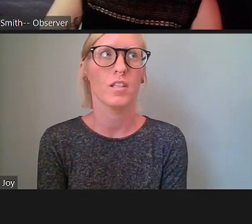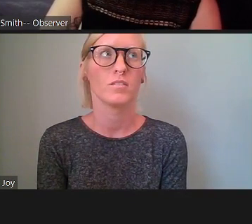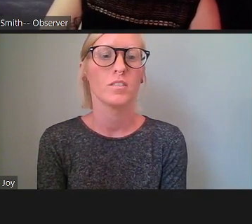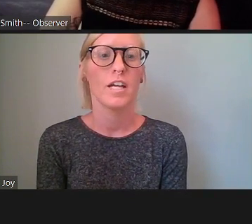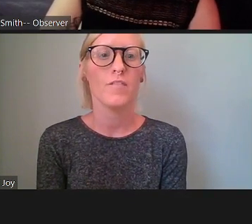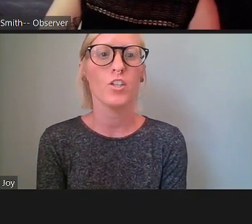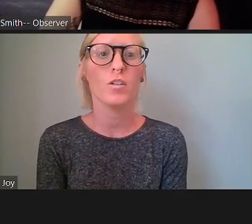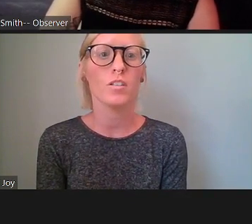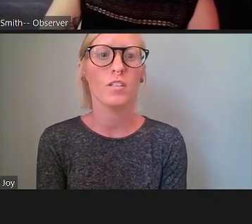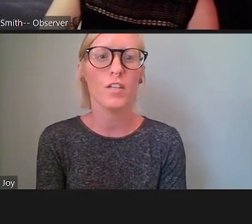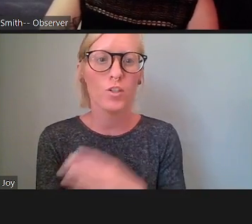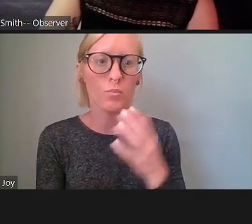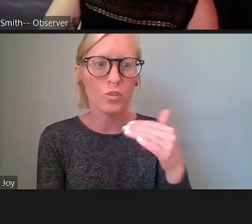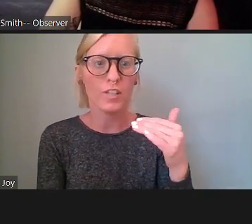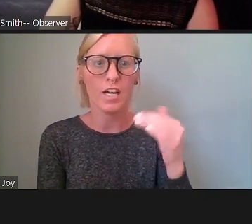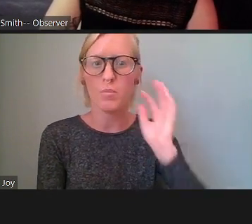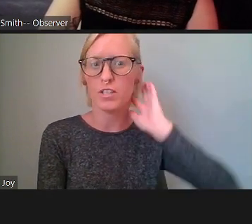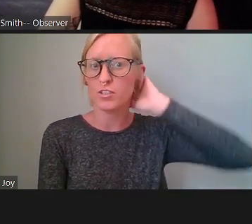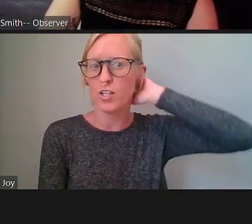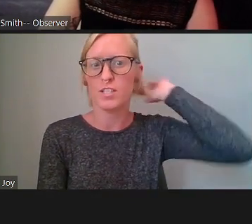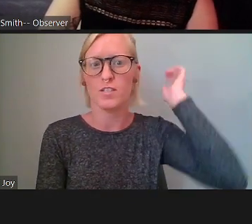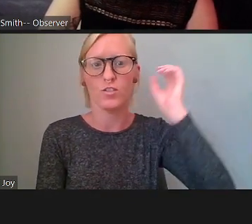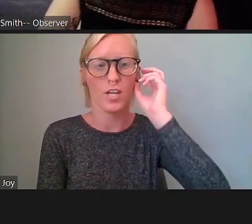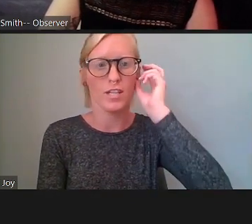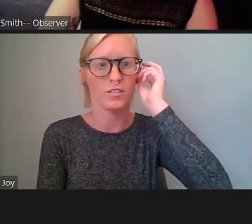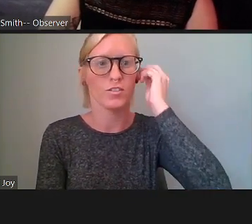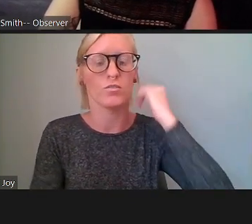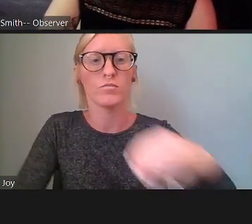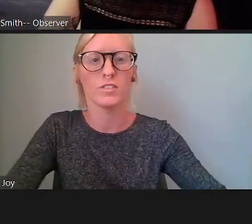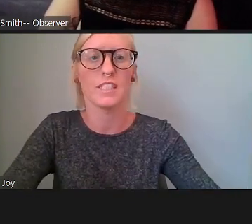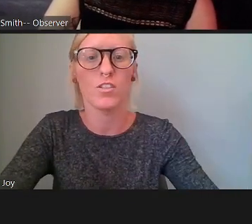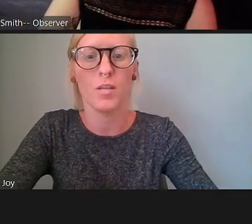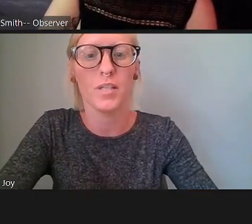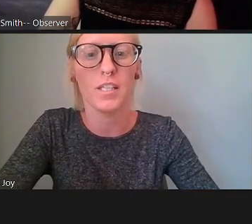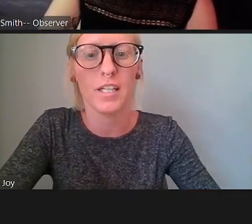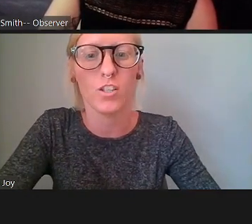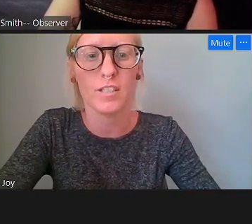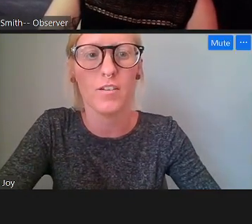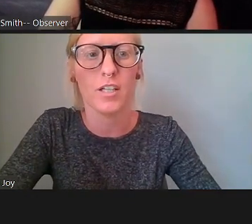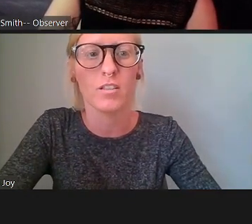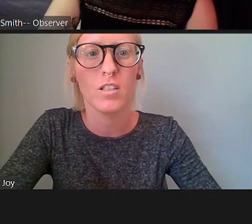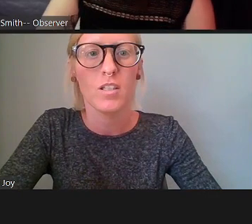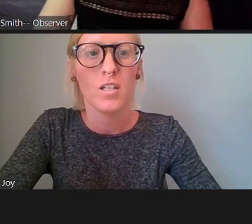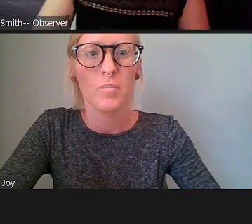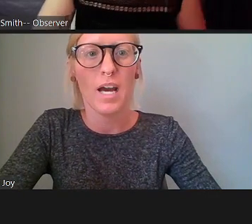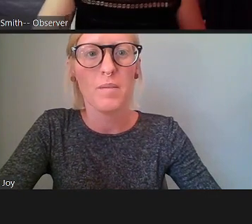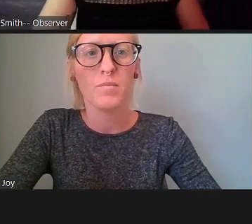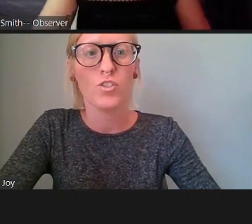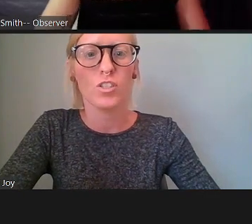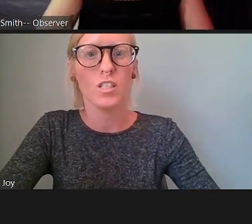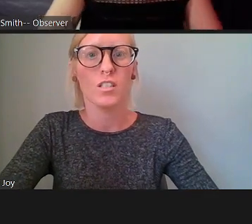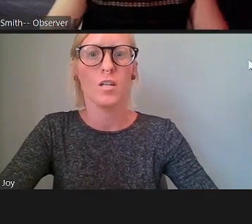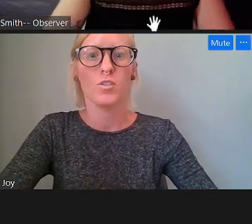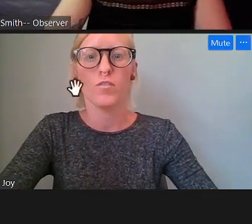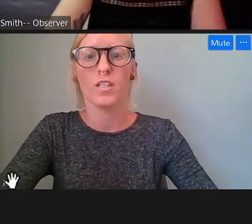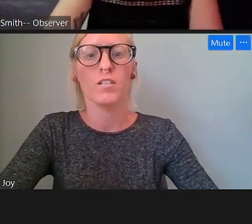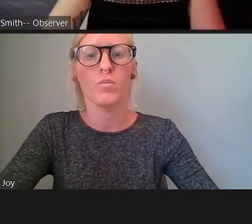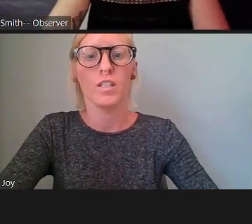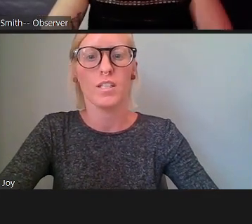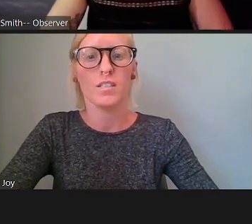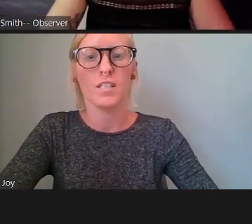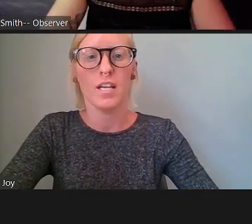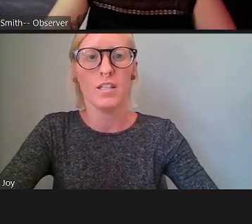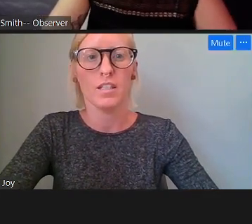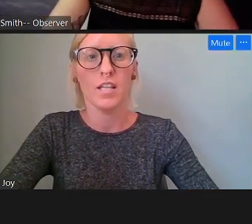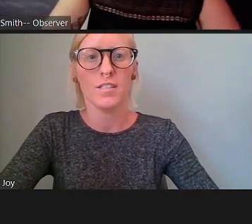I'm trying to think. If you're moving, I'll be able to notice if you're trying to signal something, and I can look down there. But Okay. I'm usually observant